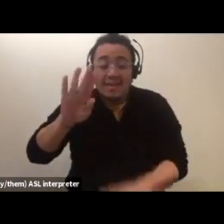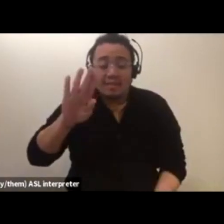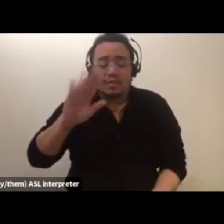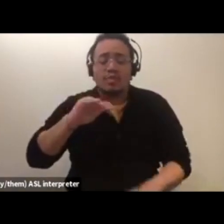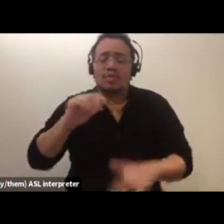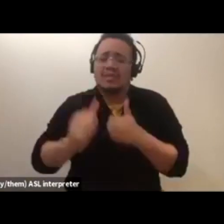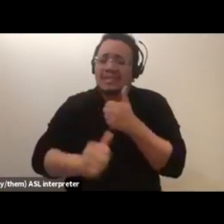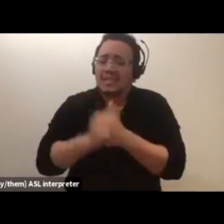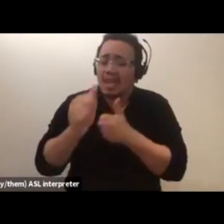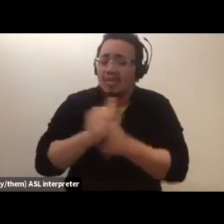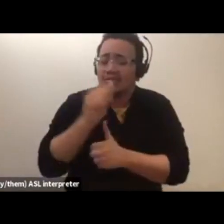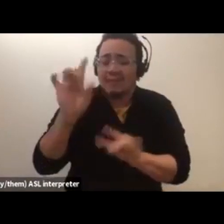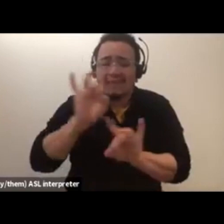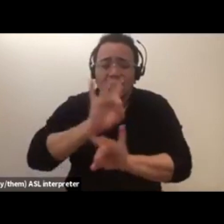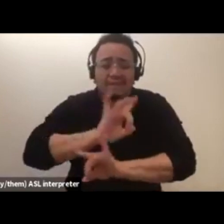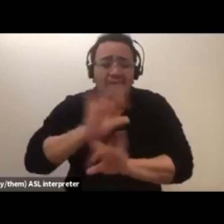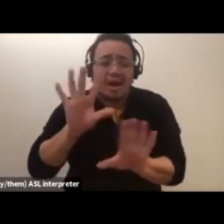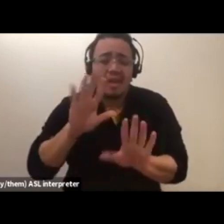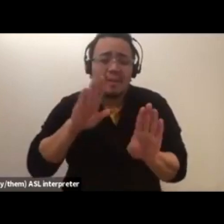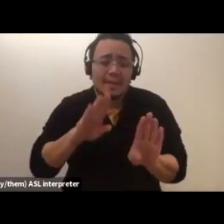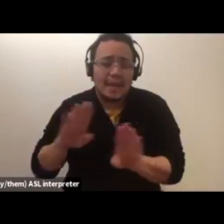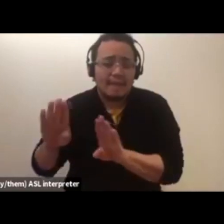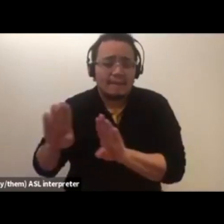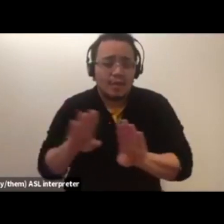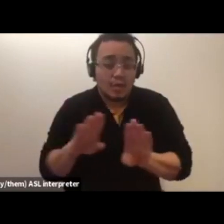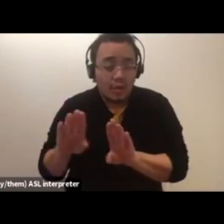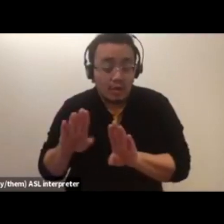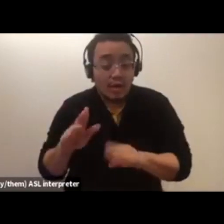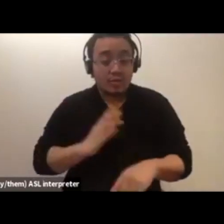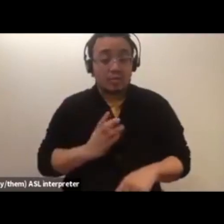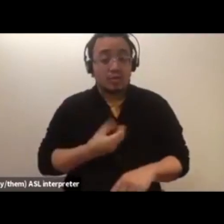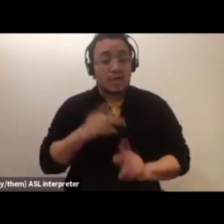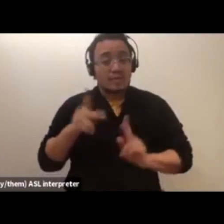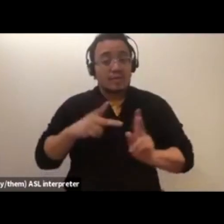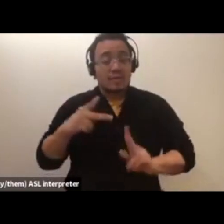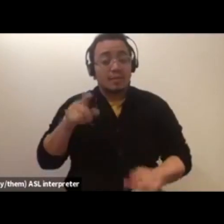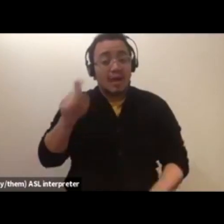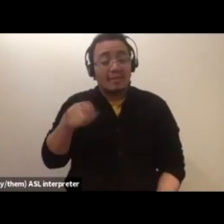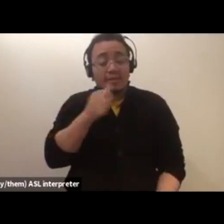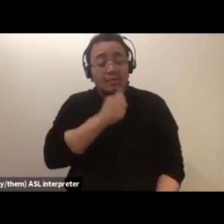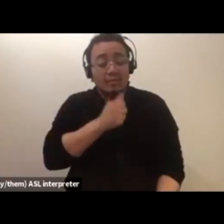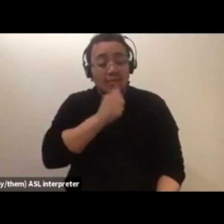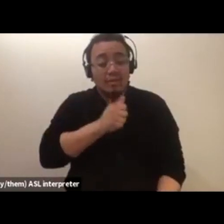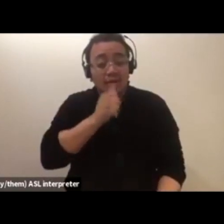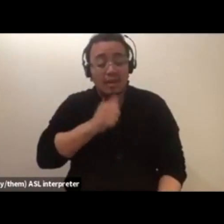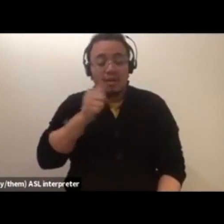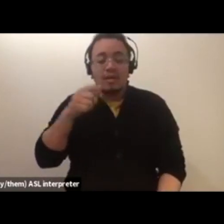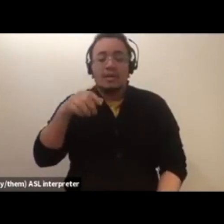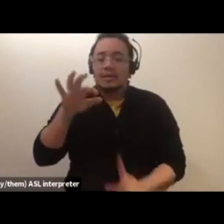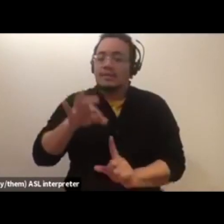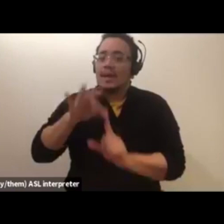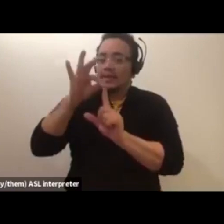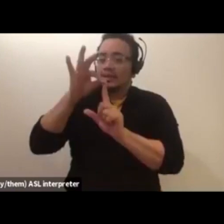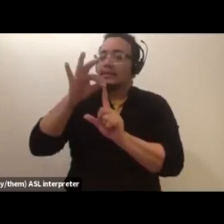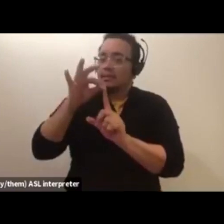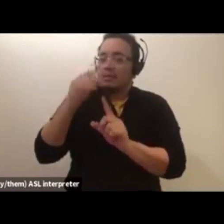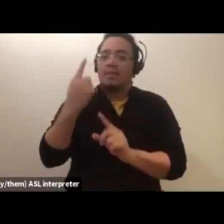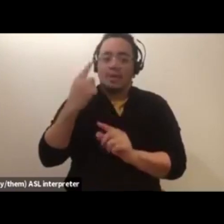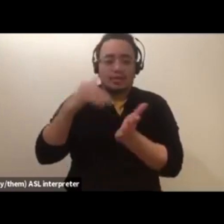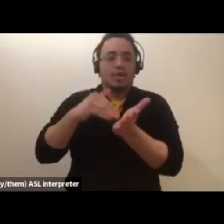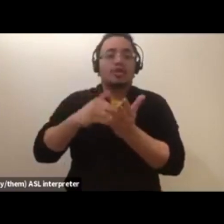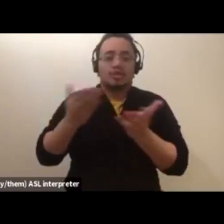violent. And that's something that we have to deal with a particular doctor here in Pittsburgh, as well